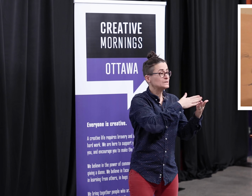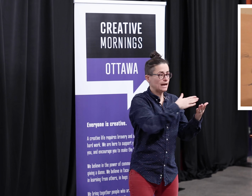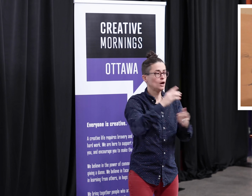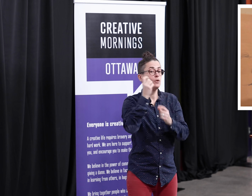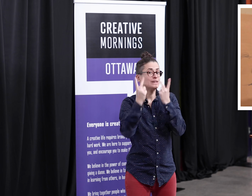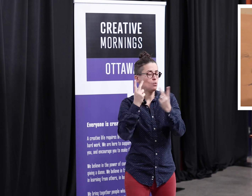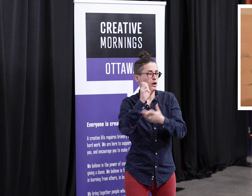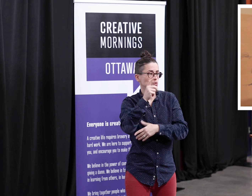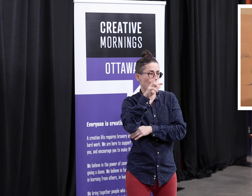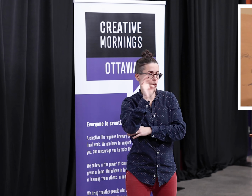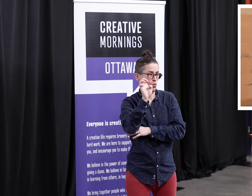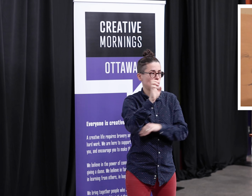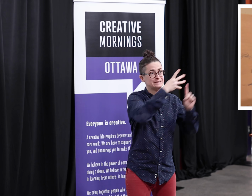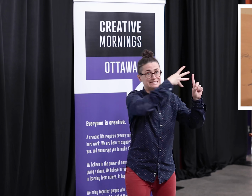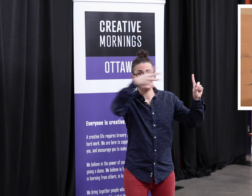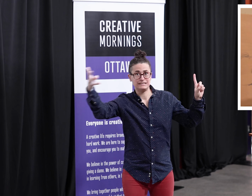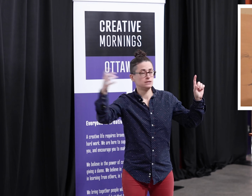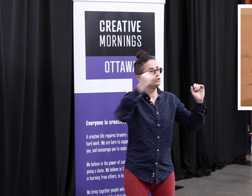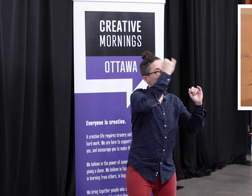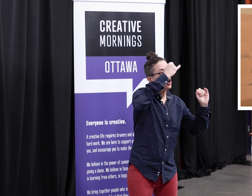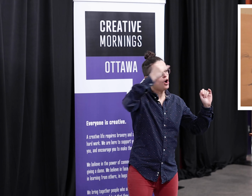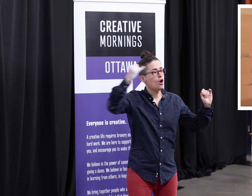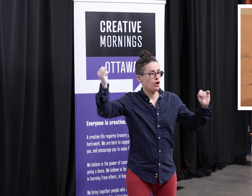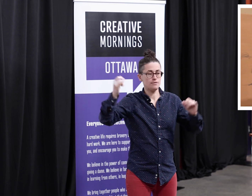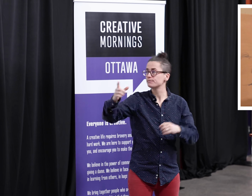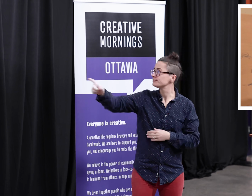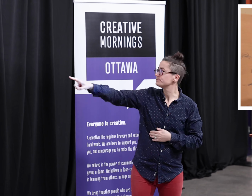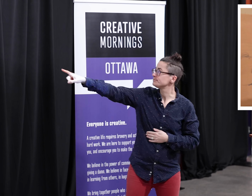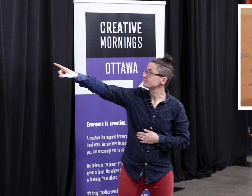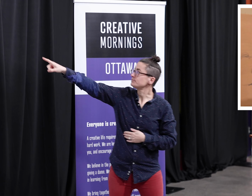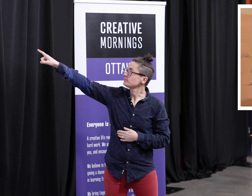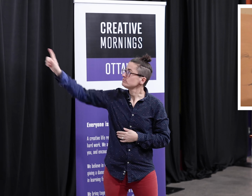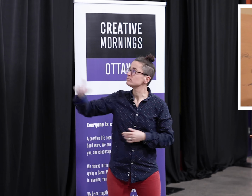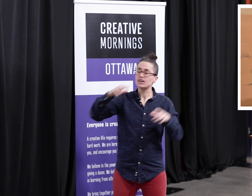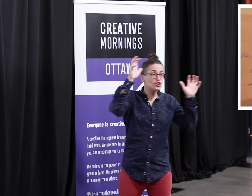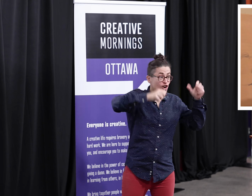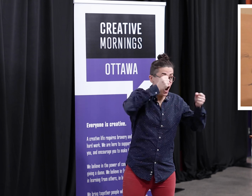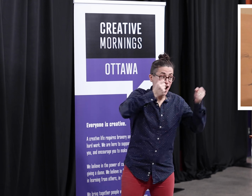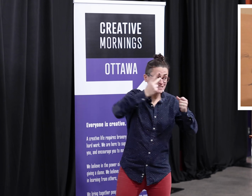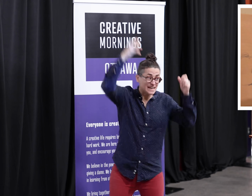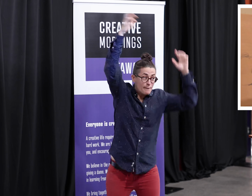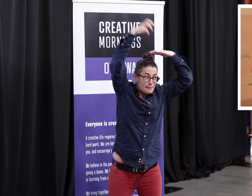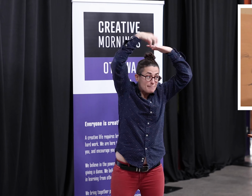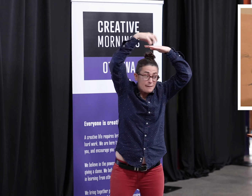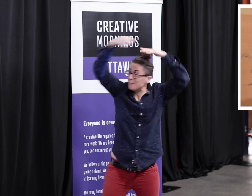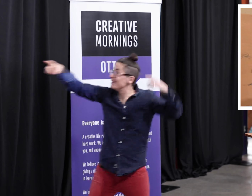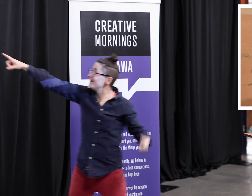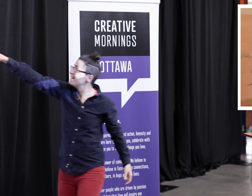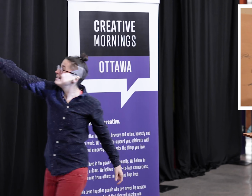with all of that information. And so my response was to draw. You see the picture on the